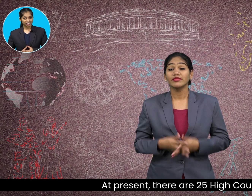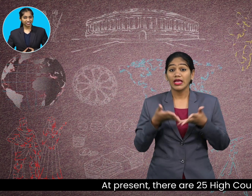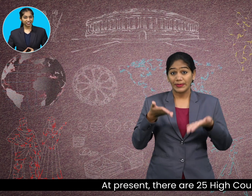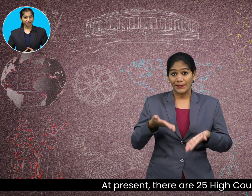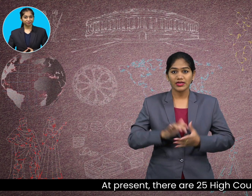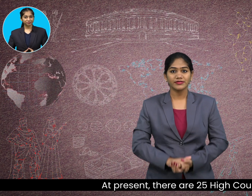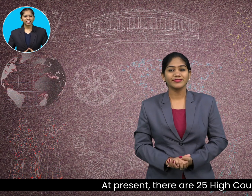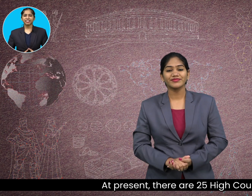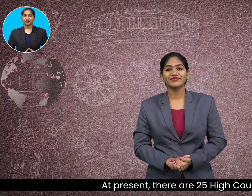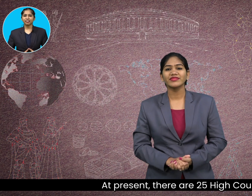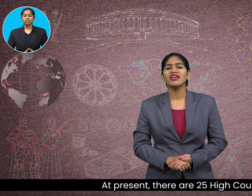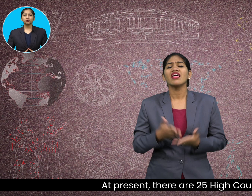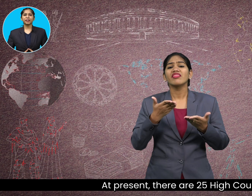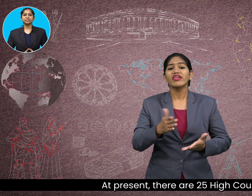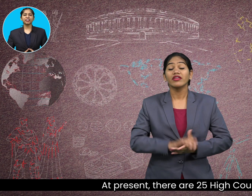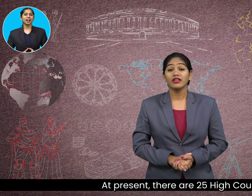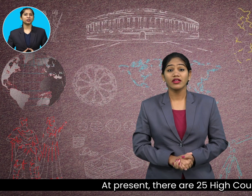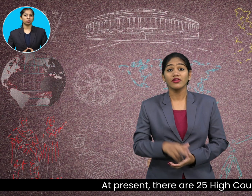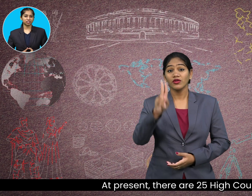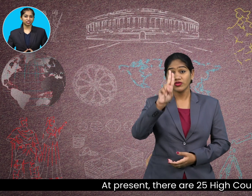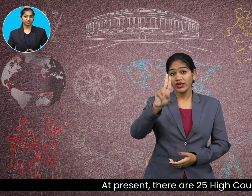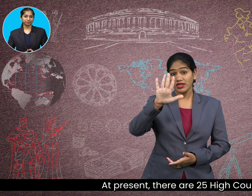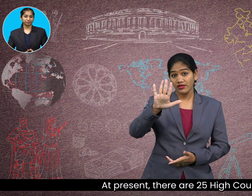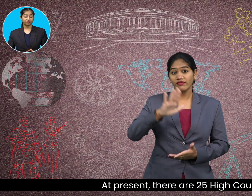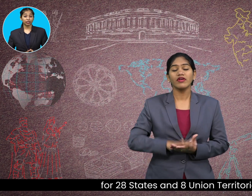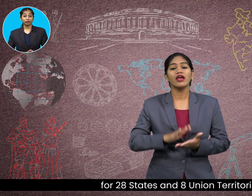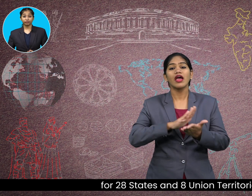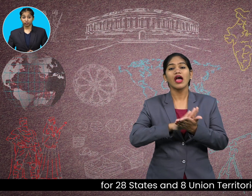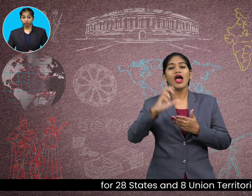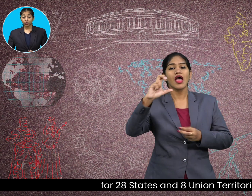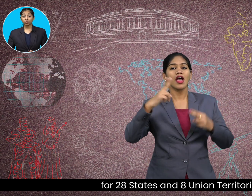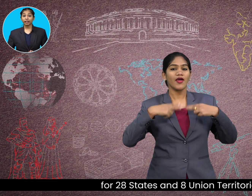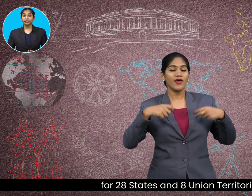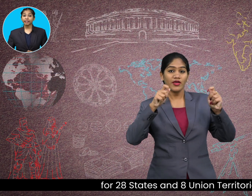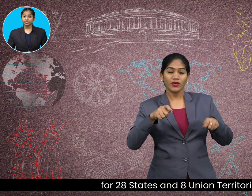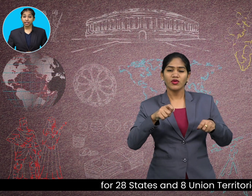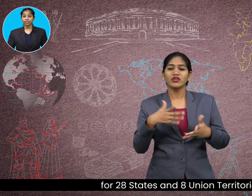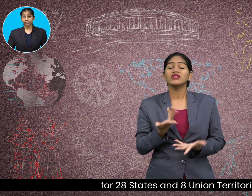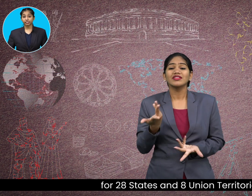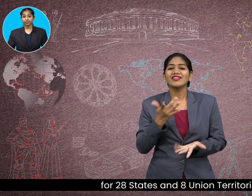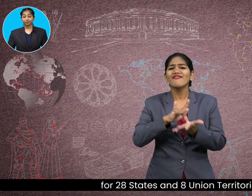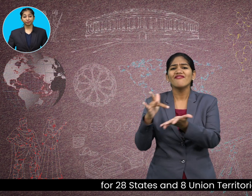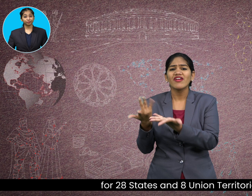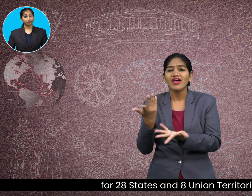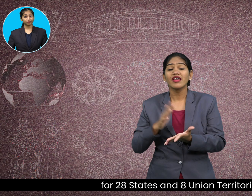At present, there are 25 high courts for 28